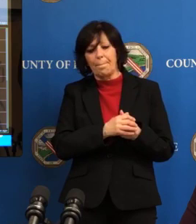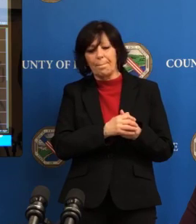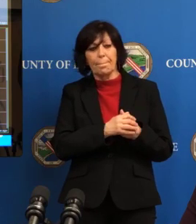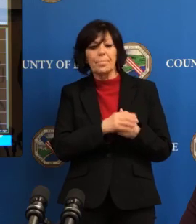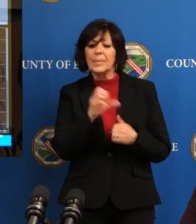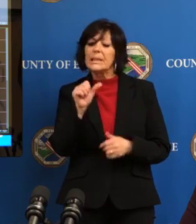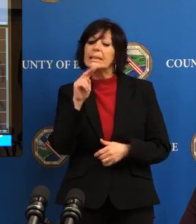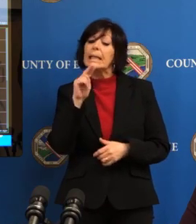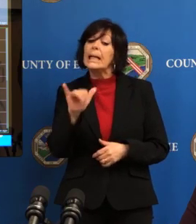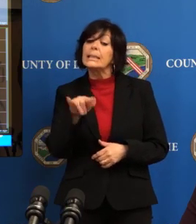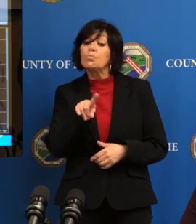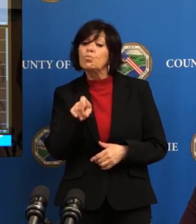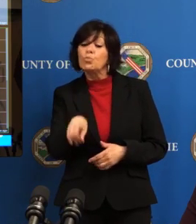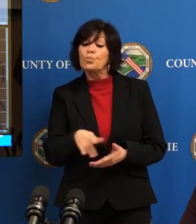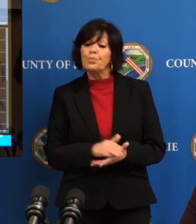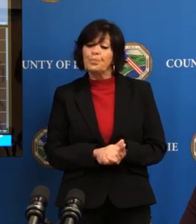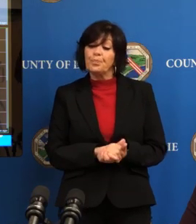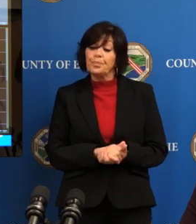Sandy?